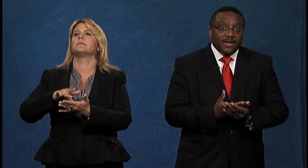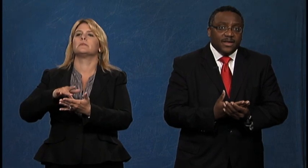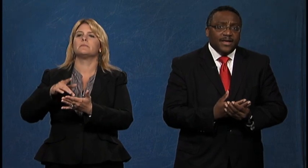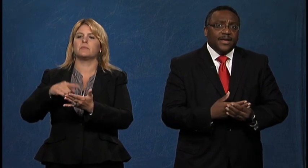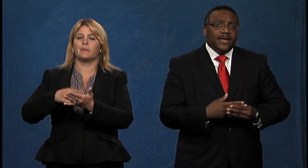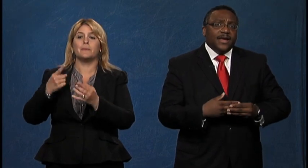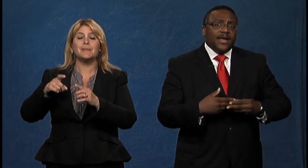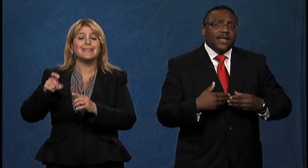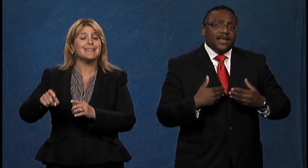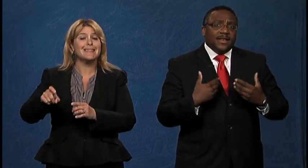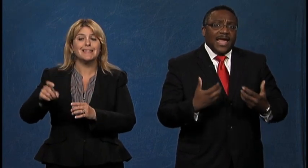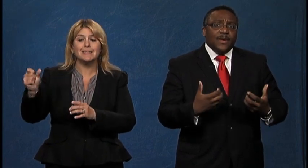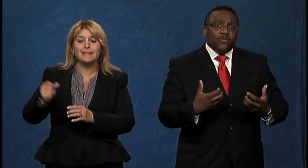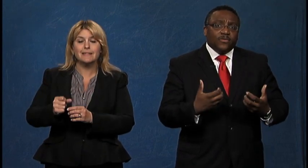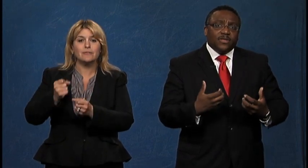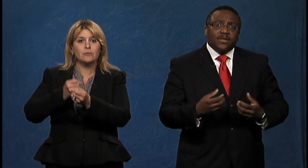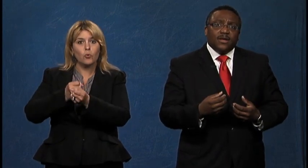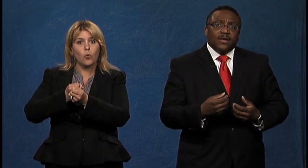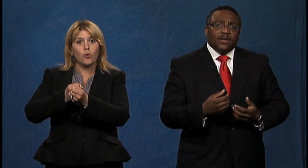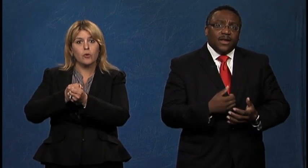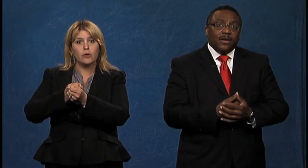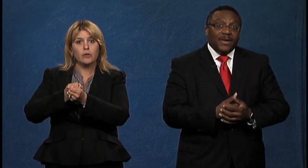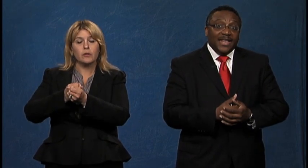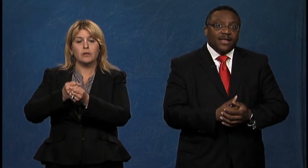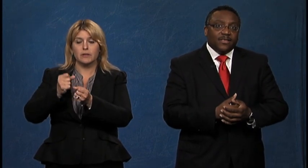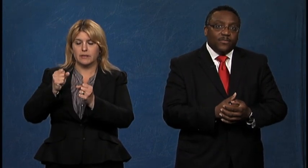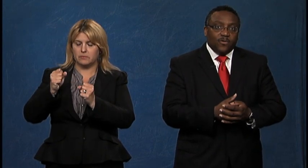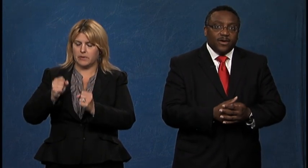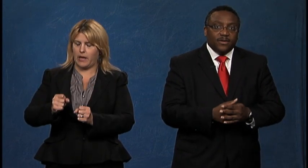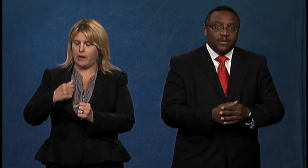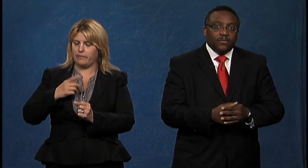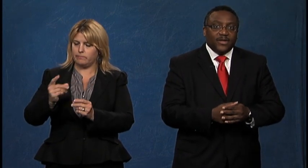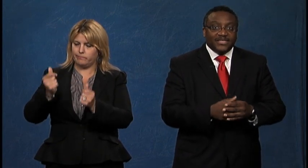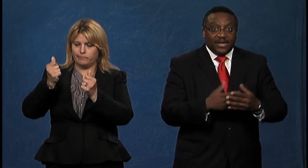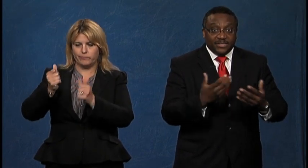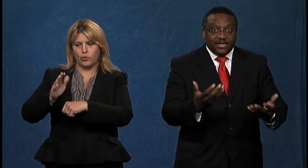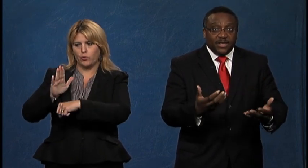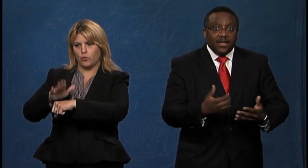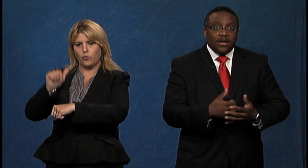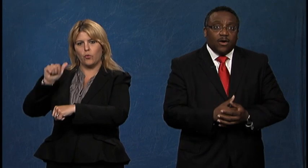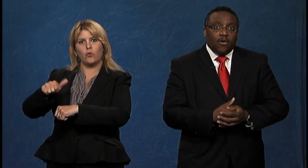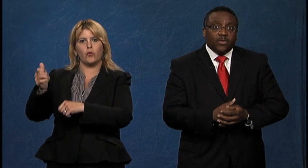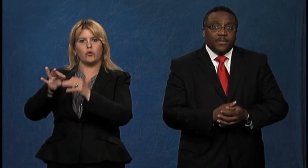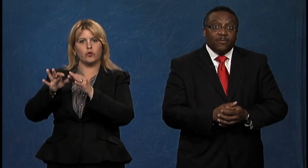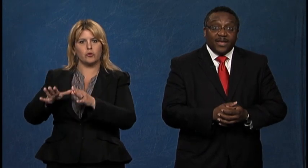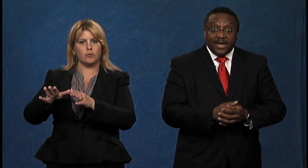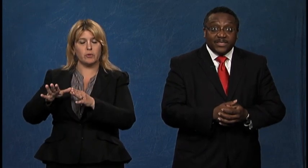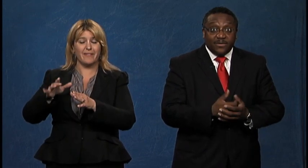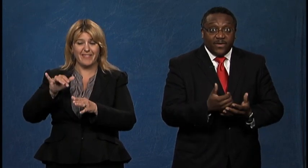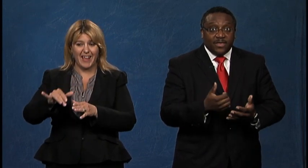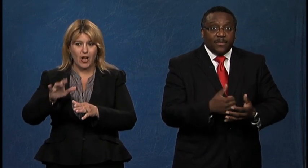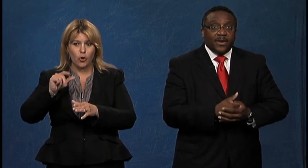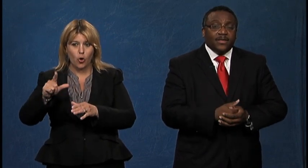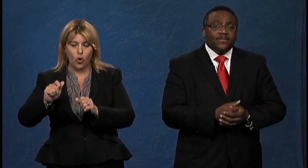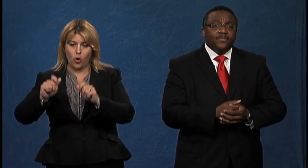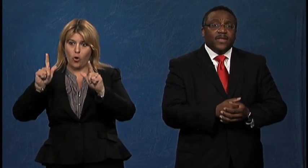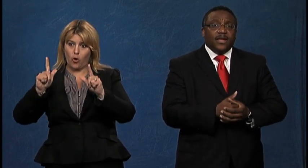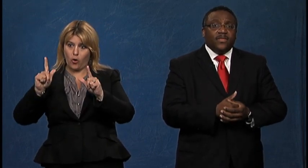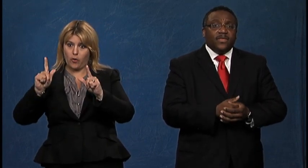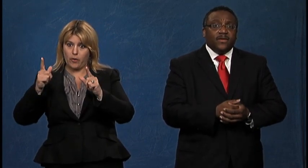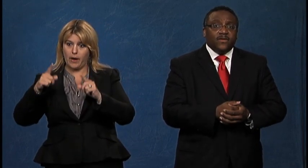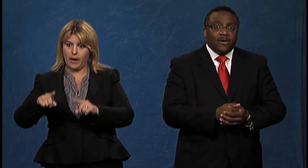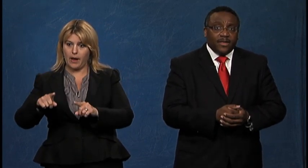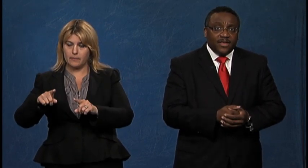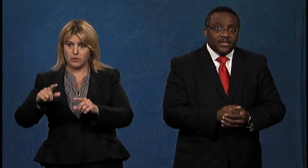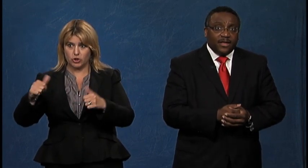is needed, it enables immediate support when challenging calls come in, when challenging events take place